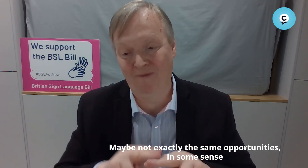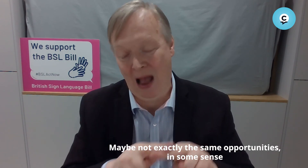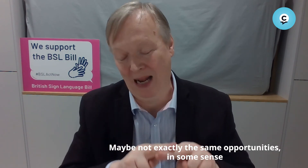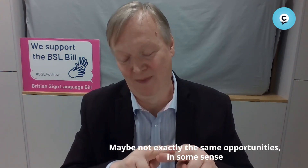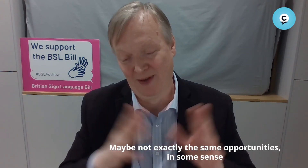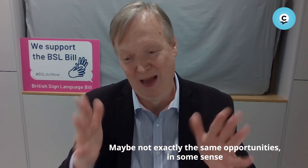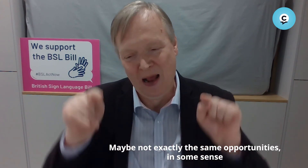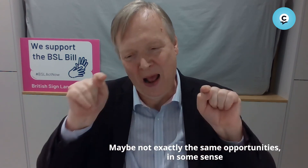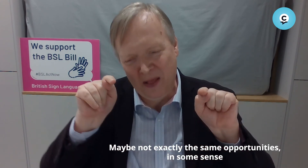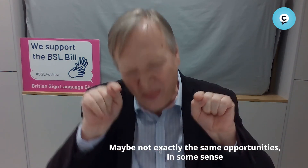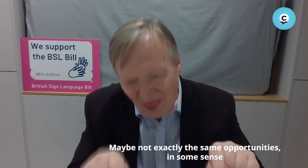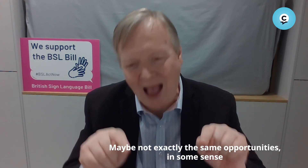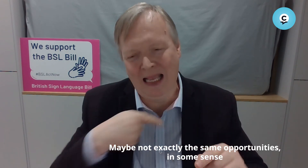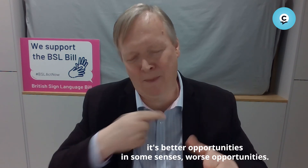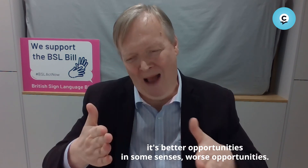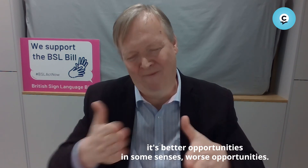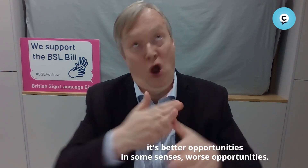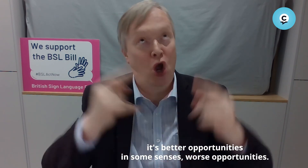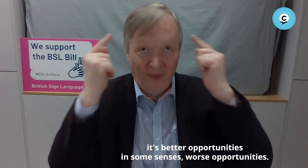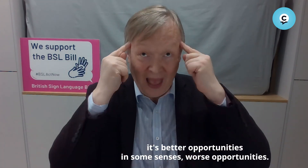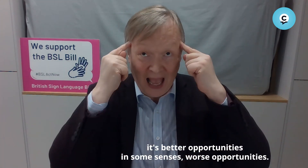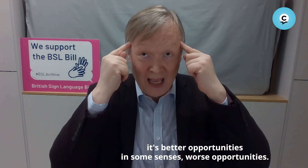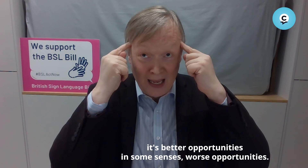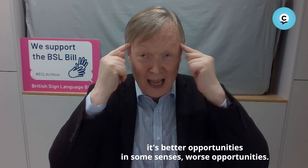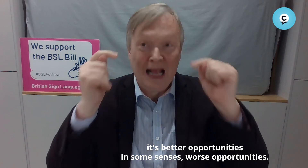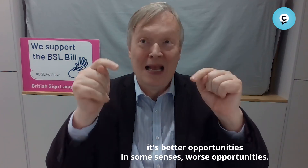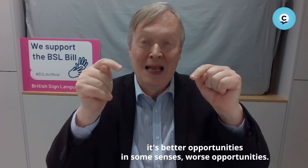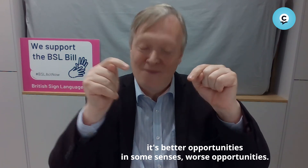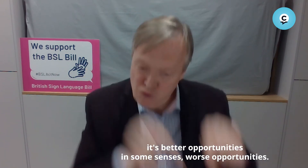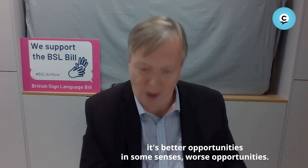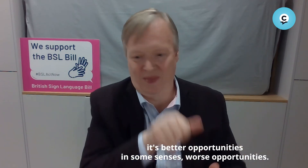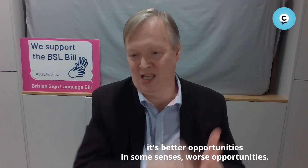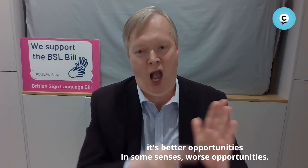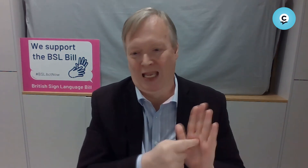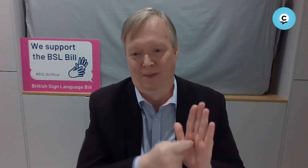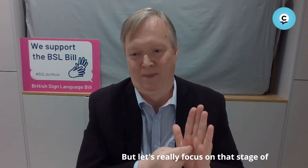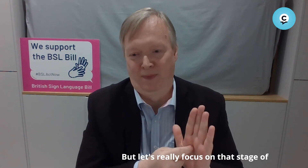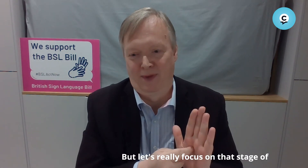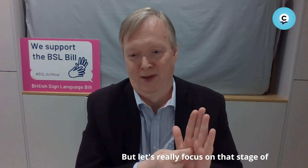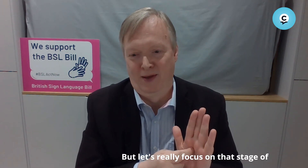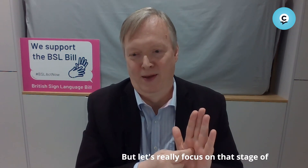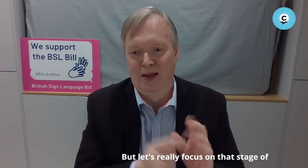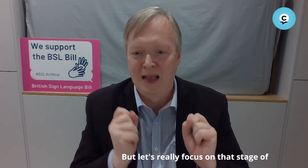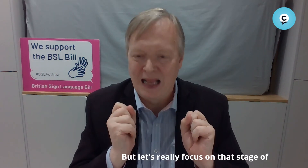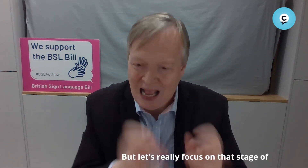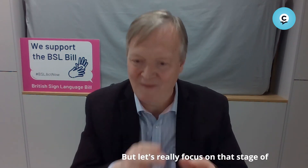same opportunities, in some senses better opportunities, in some senses worse opportunities, but let's really focus